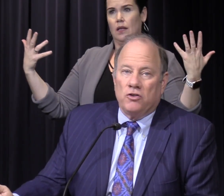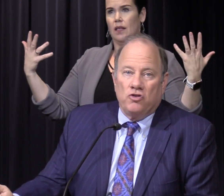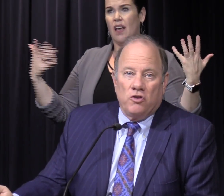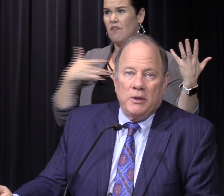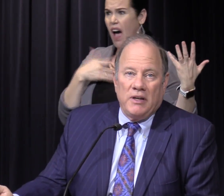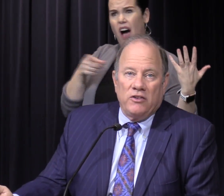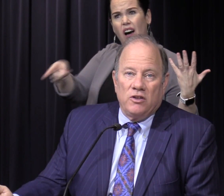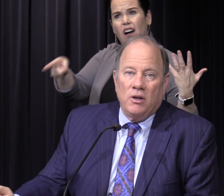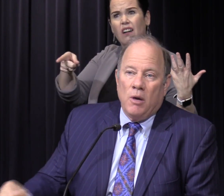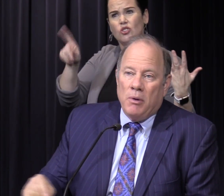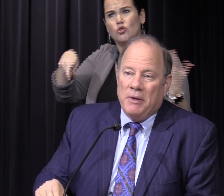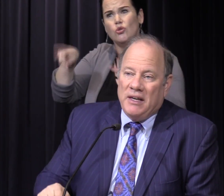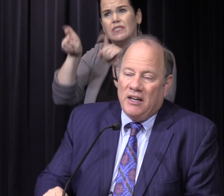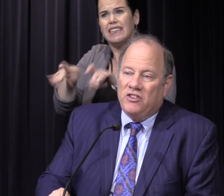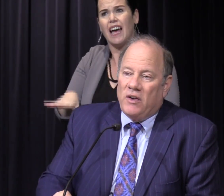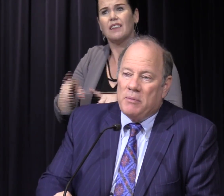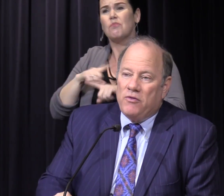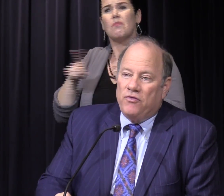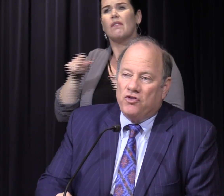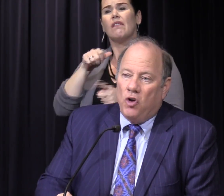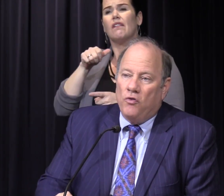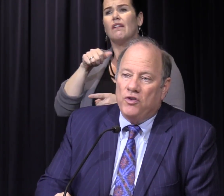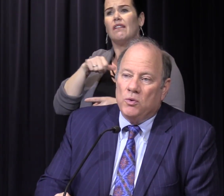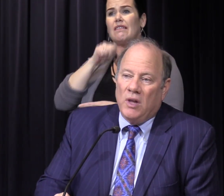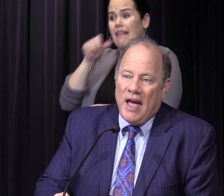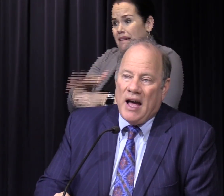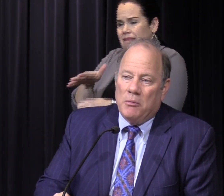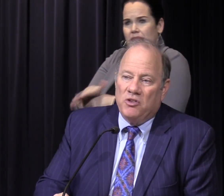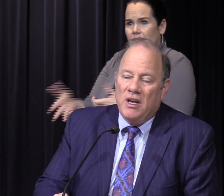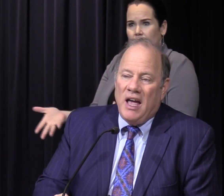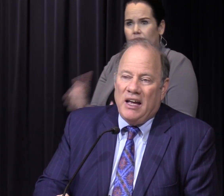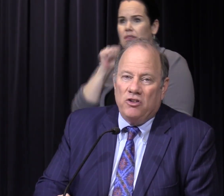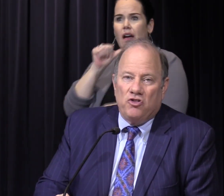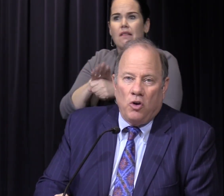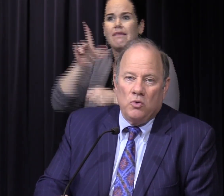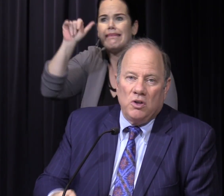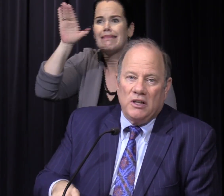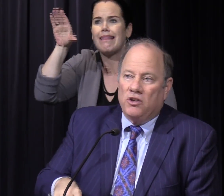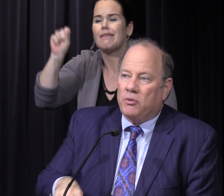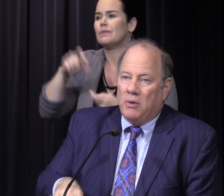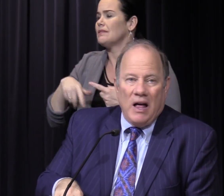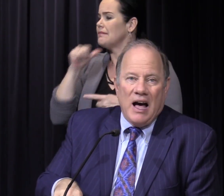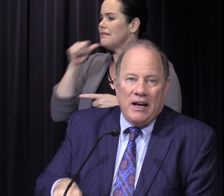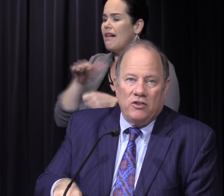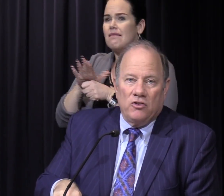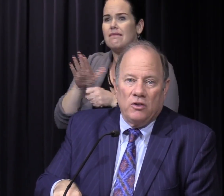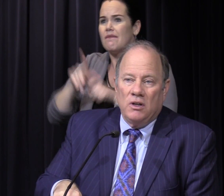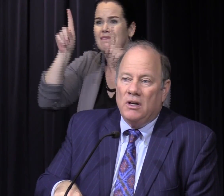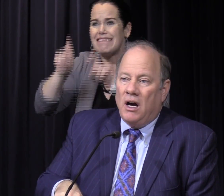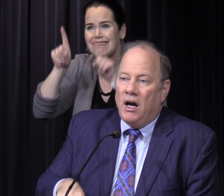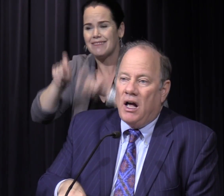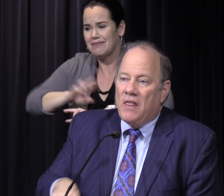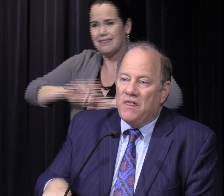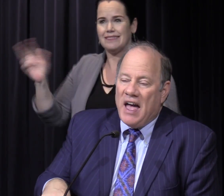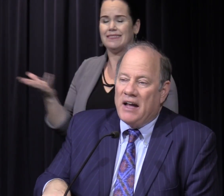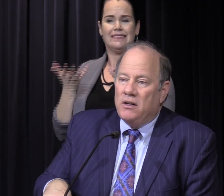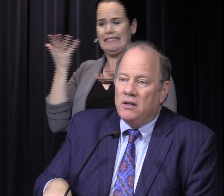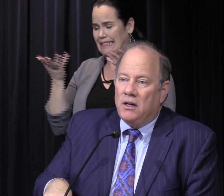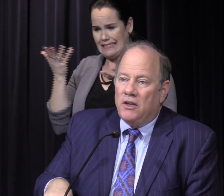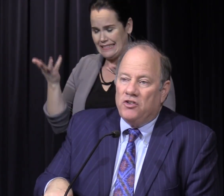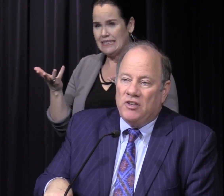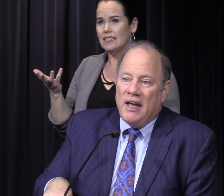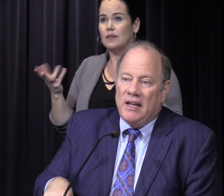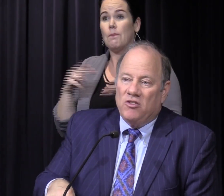they felt deserved to be tested, but because there have been so few labs and so little supplies